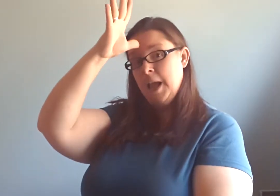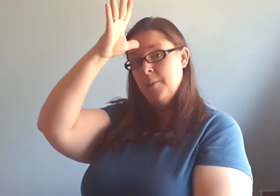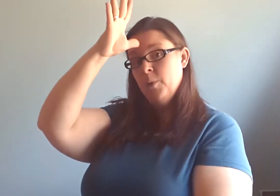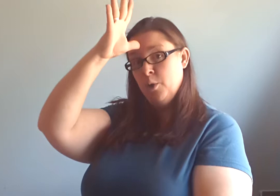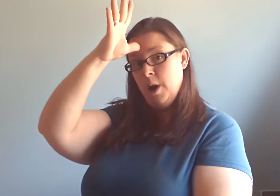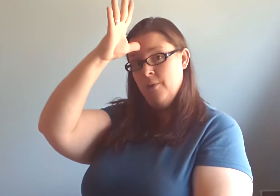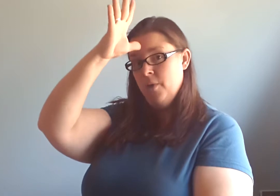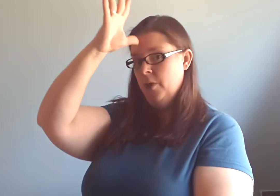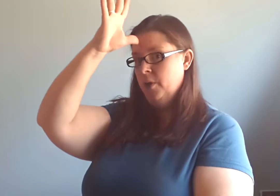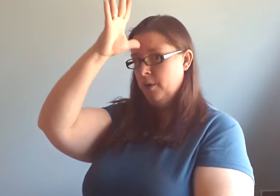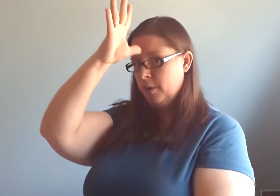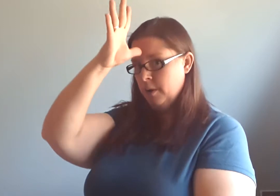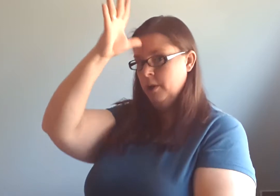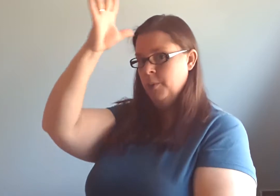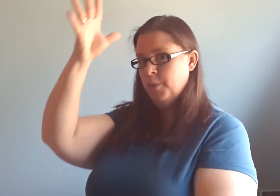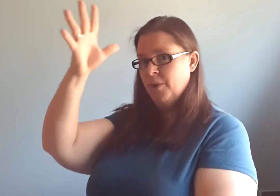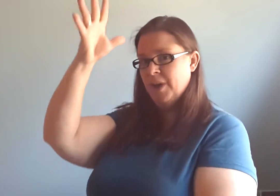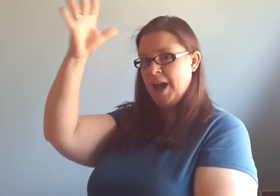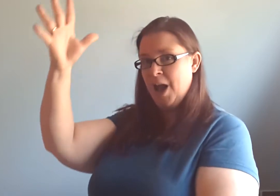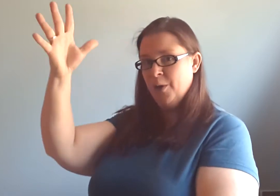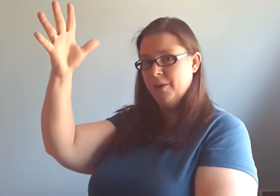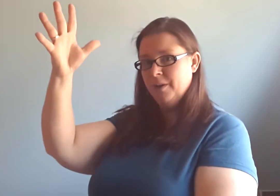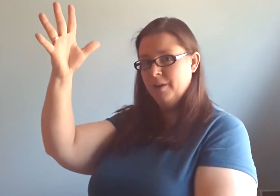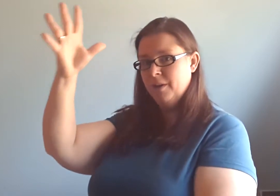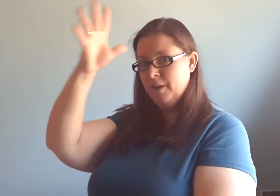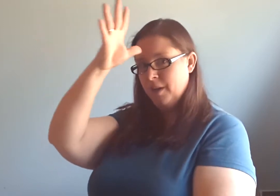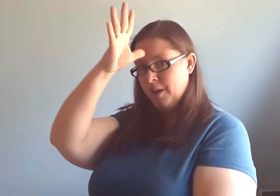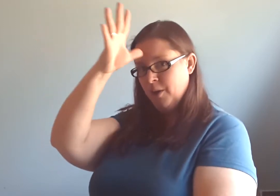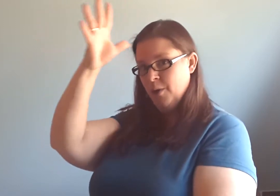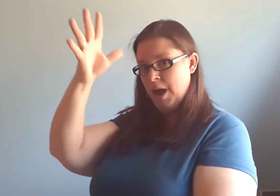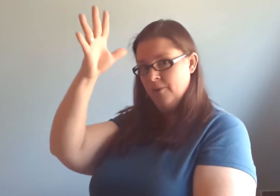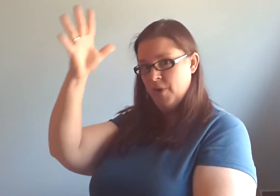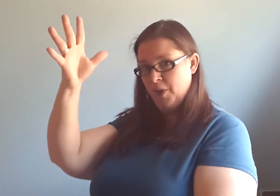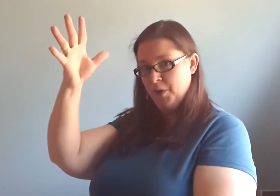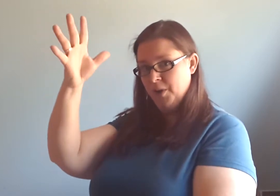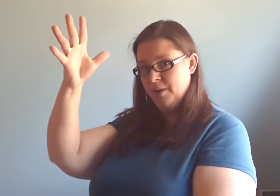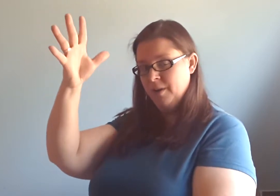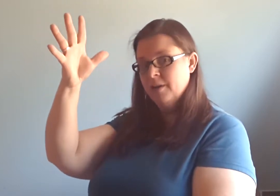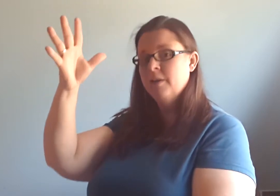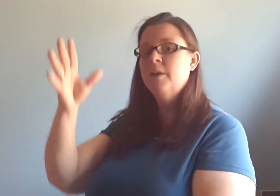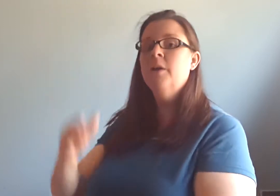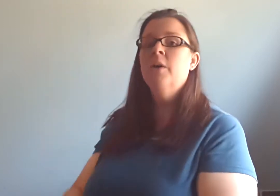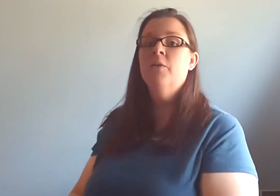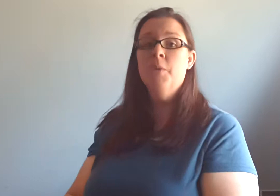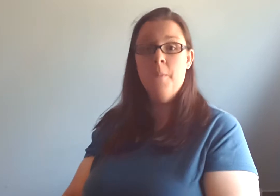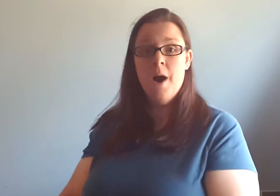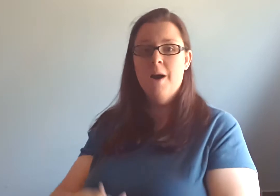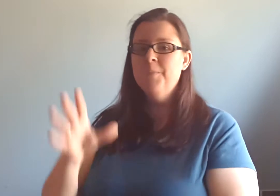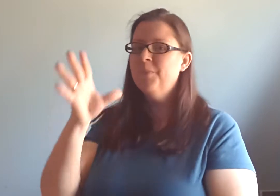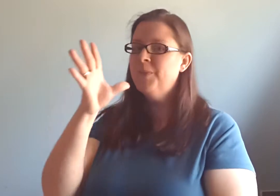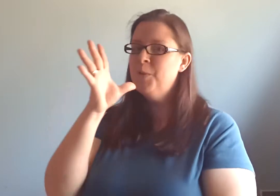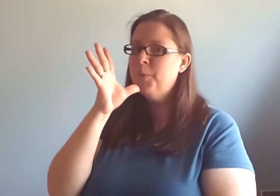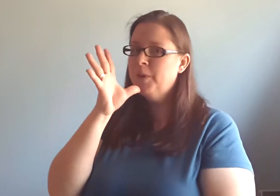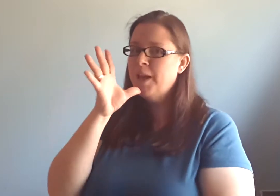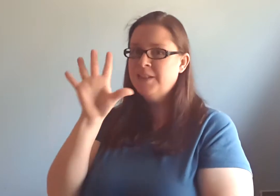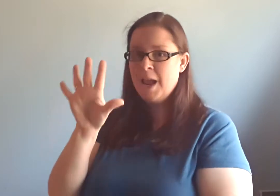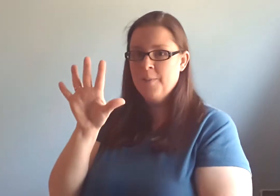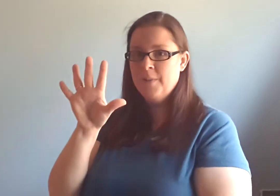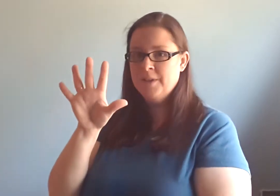same with grandfather, leaving it out. Grandfather. For mom, you put that same